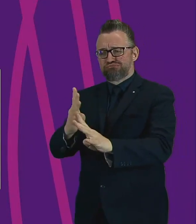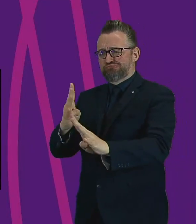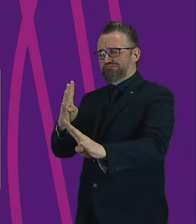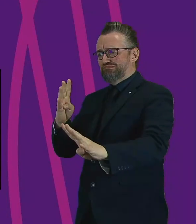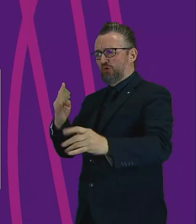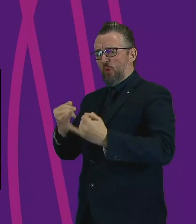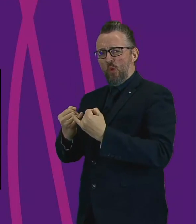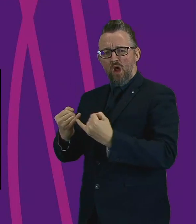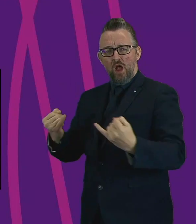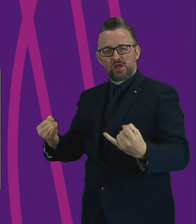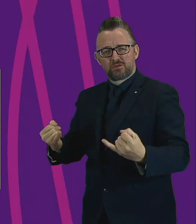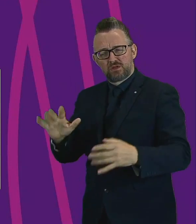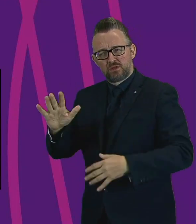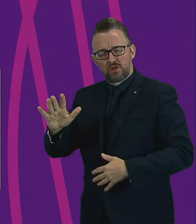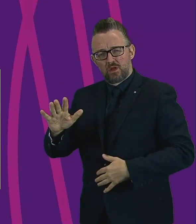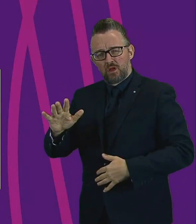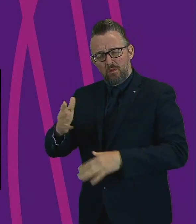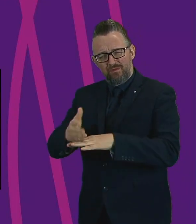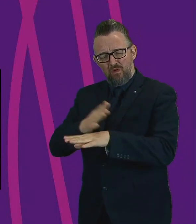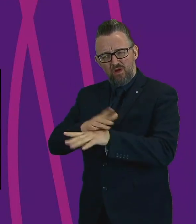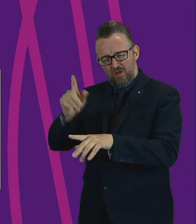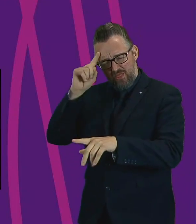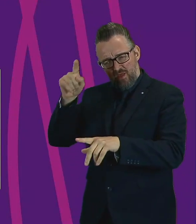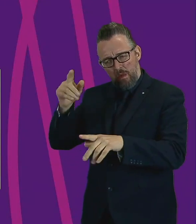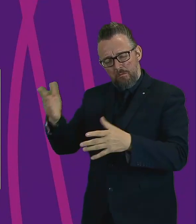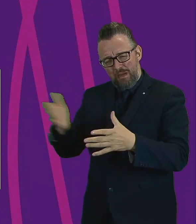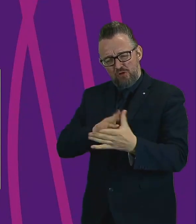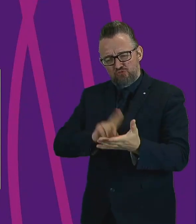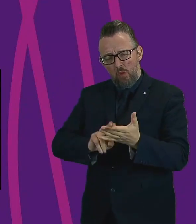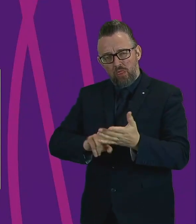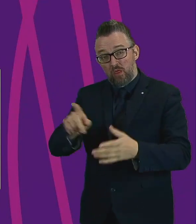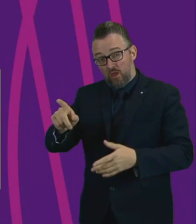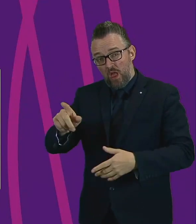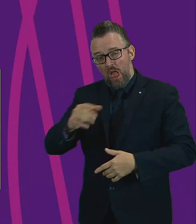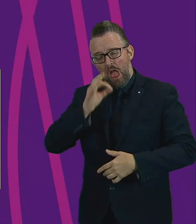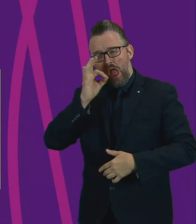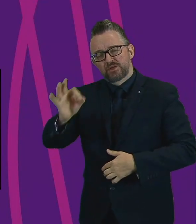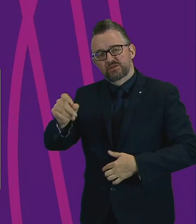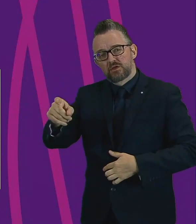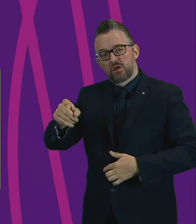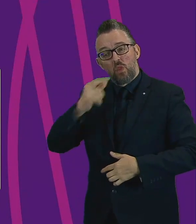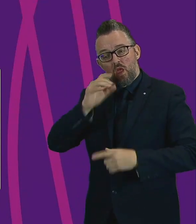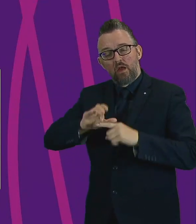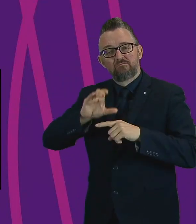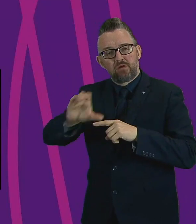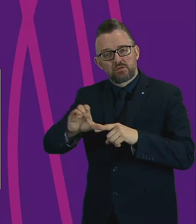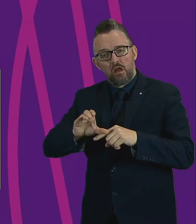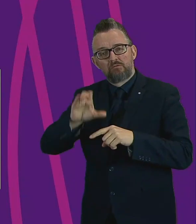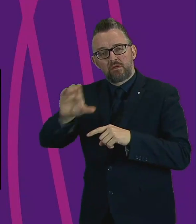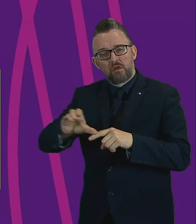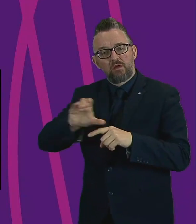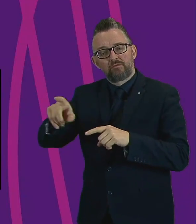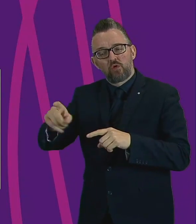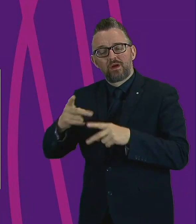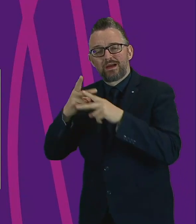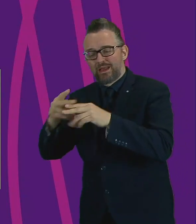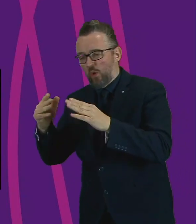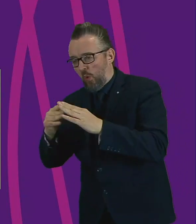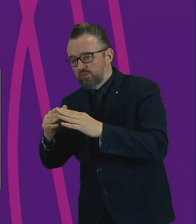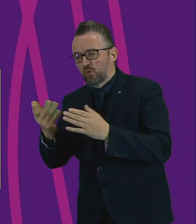to avoid us going back to normal, will there be a continued funding of all those places in care homes or social